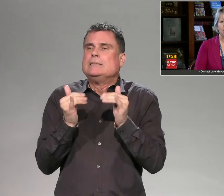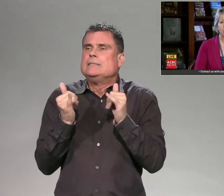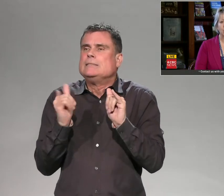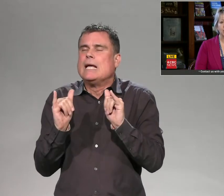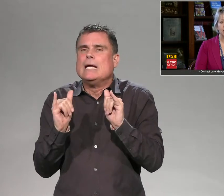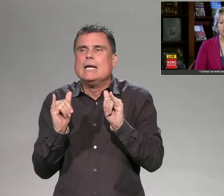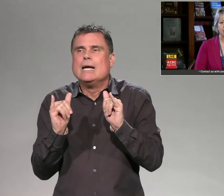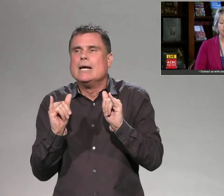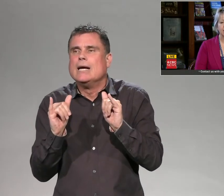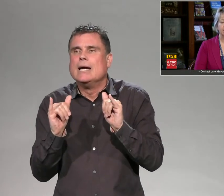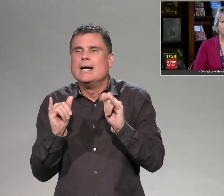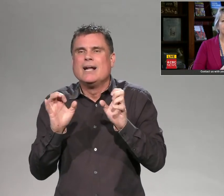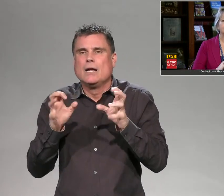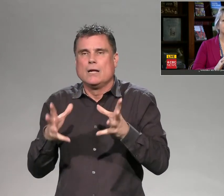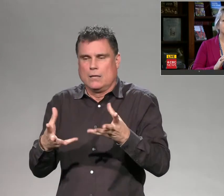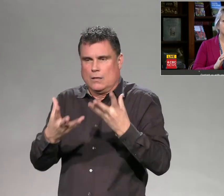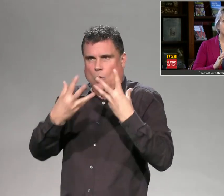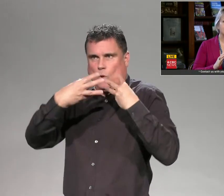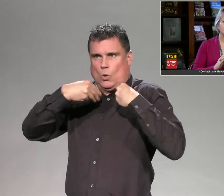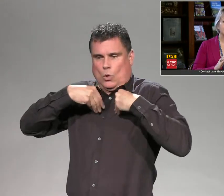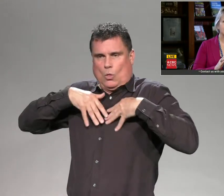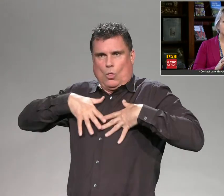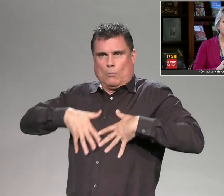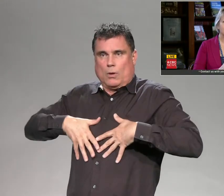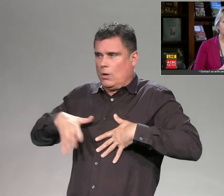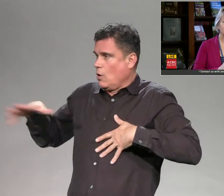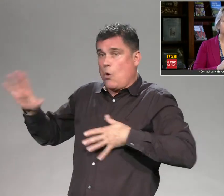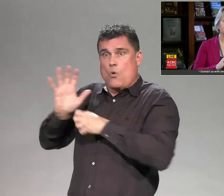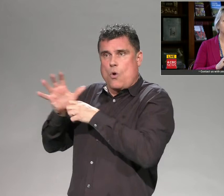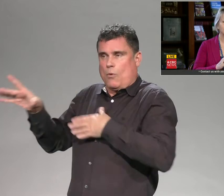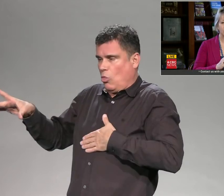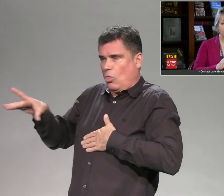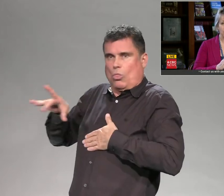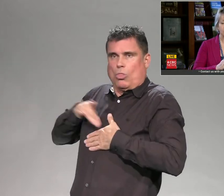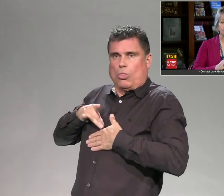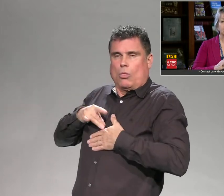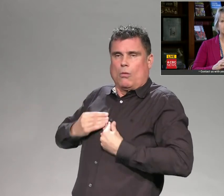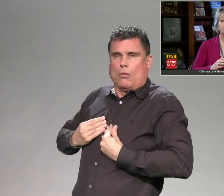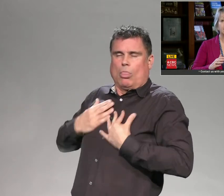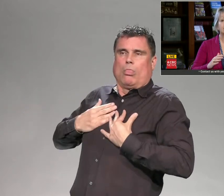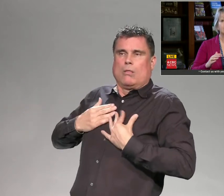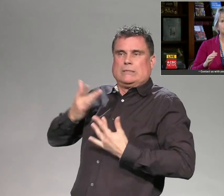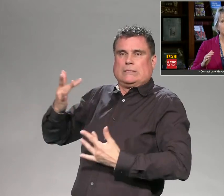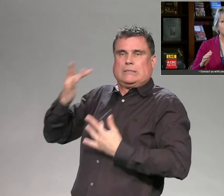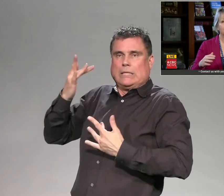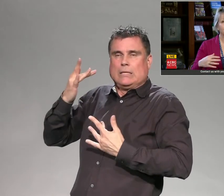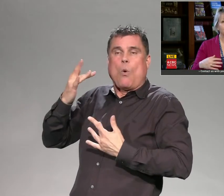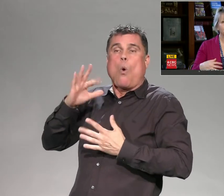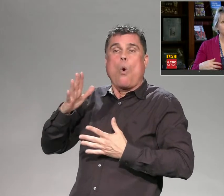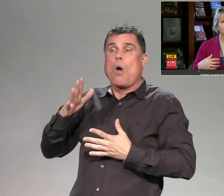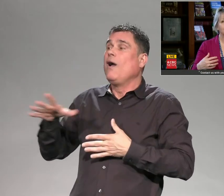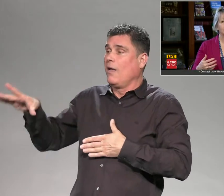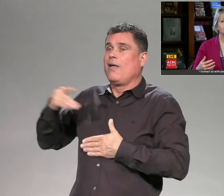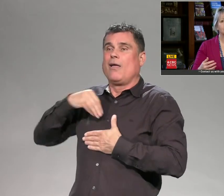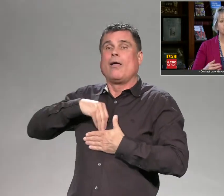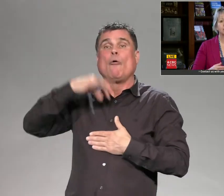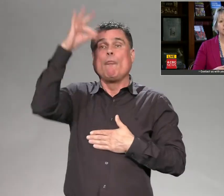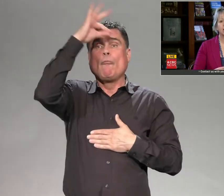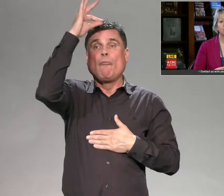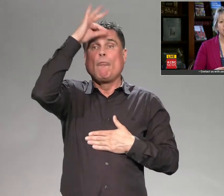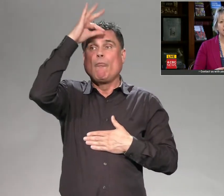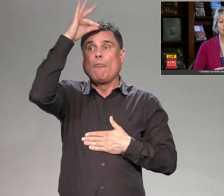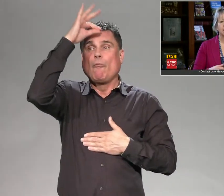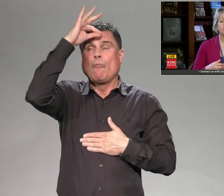Eventually we are going to get there. And the one thing that we know is that that takes some time for your immune system